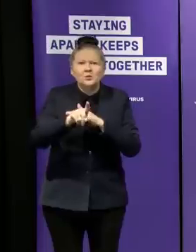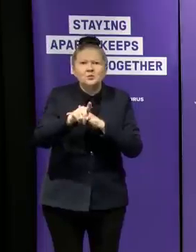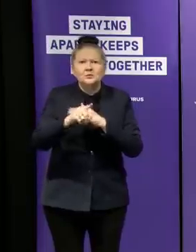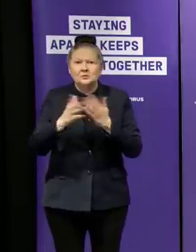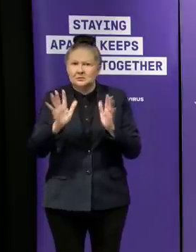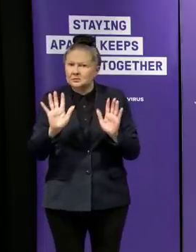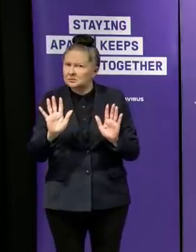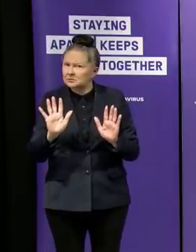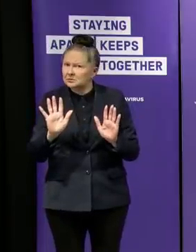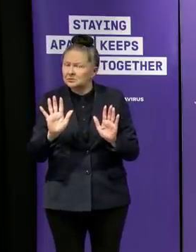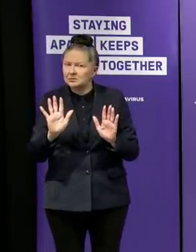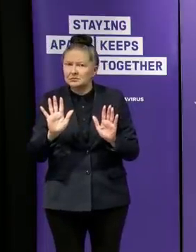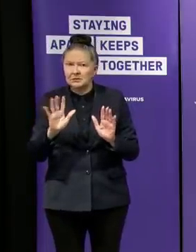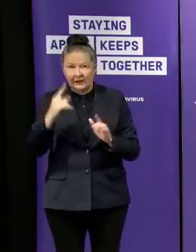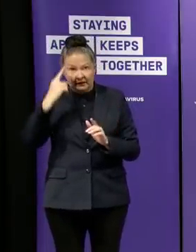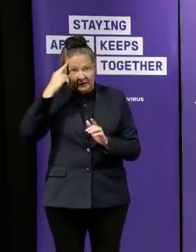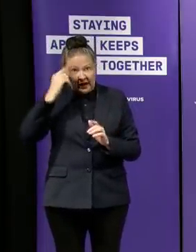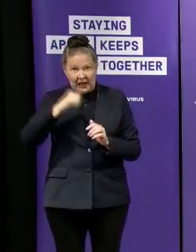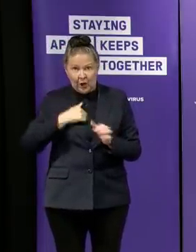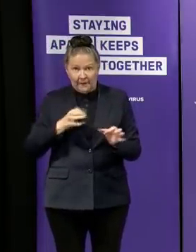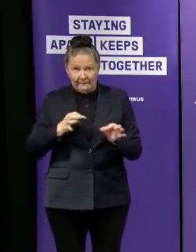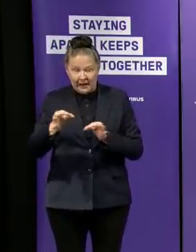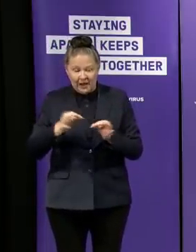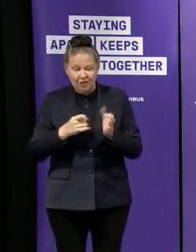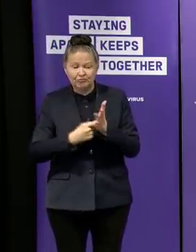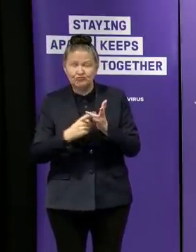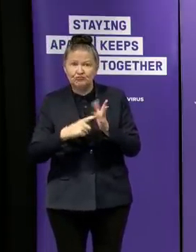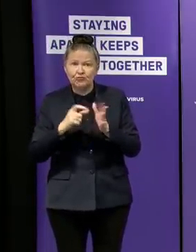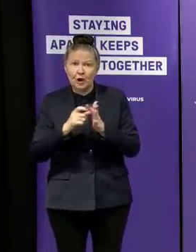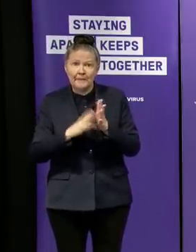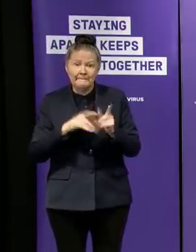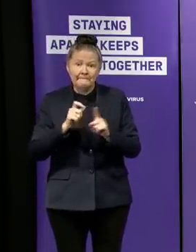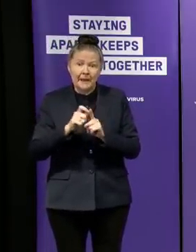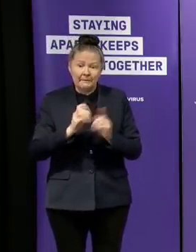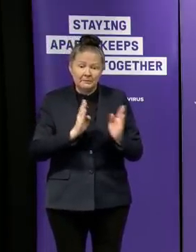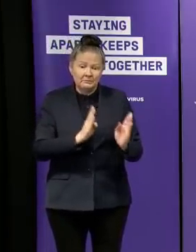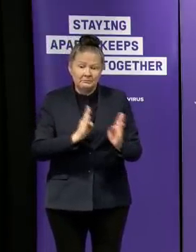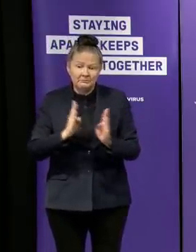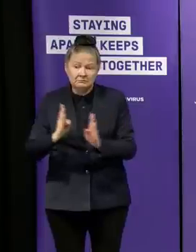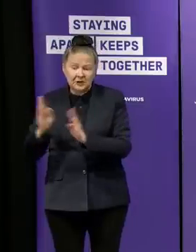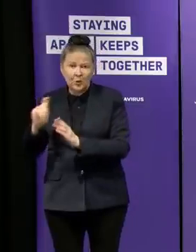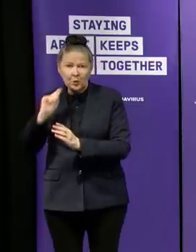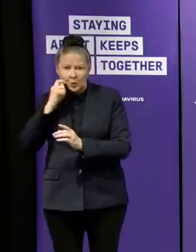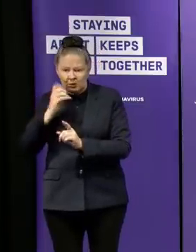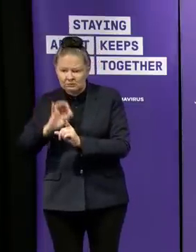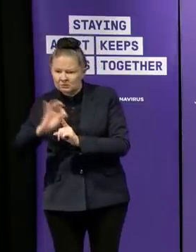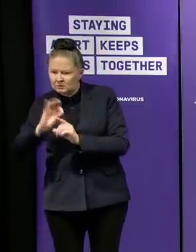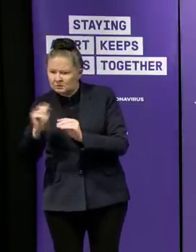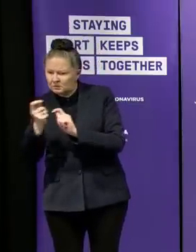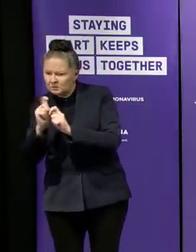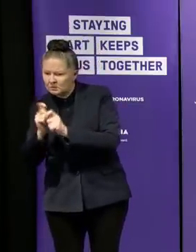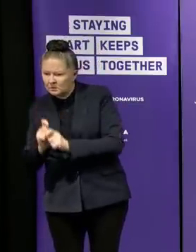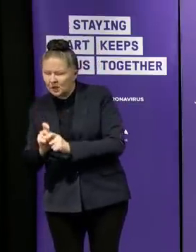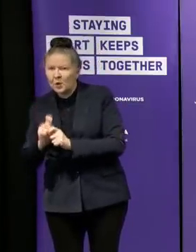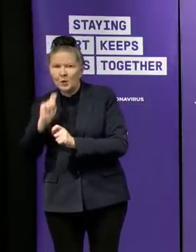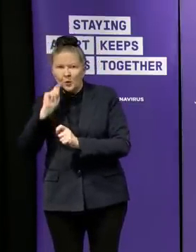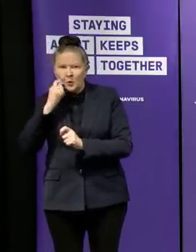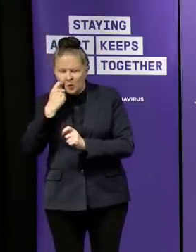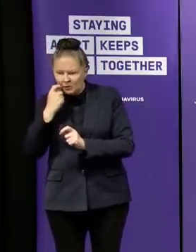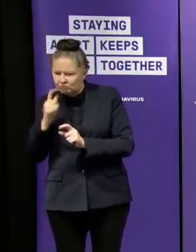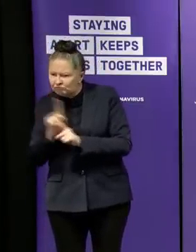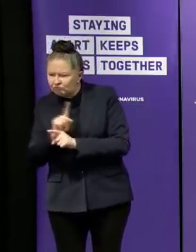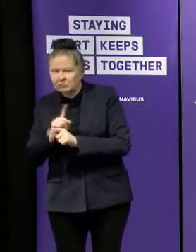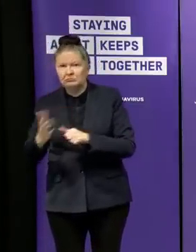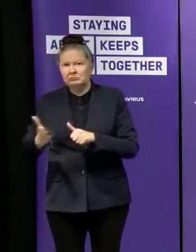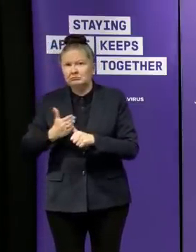the roadmap well beyond the 1st of November, we'll update that in due course, and that'll be informed by further discussions in the